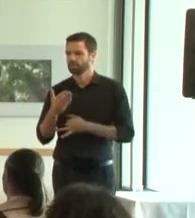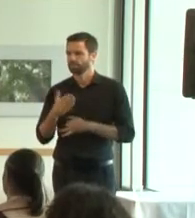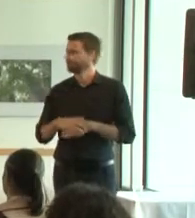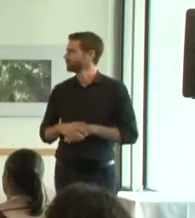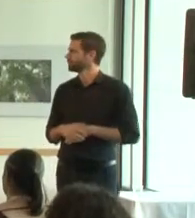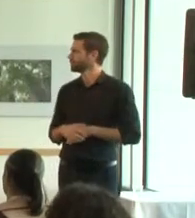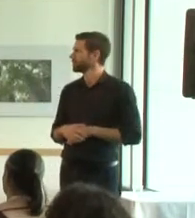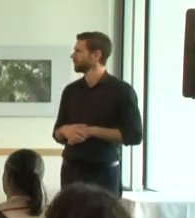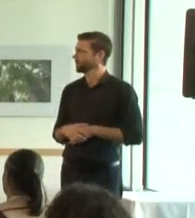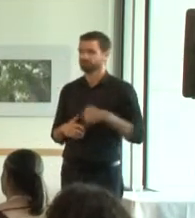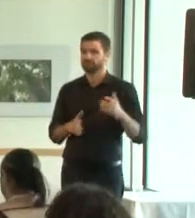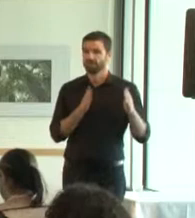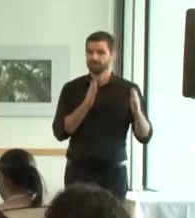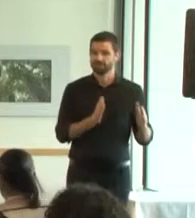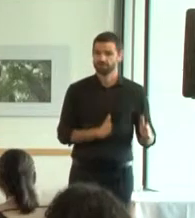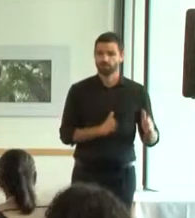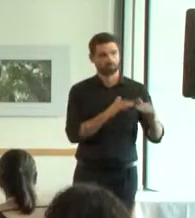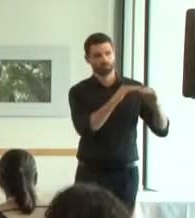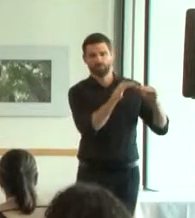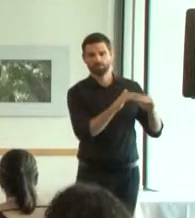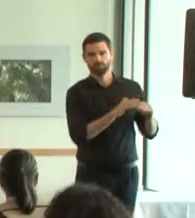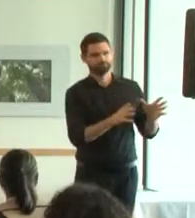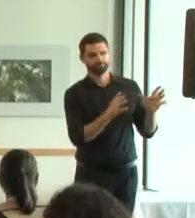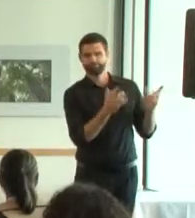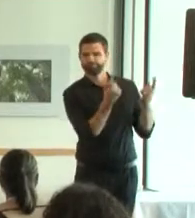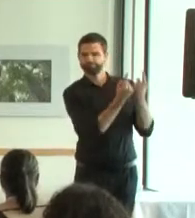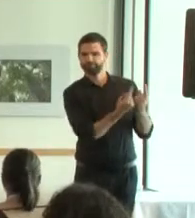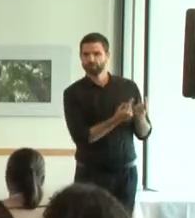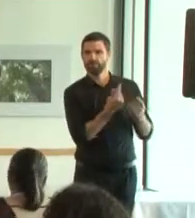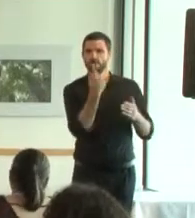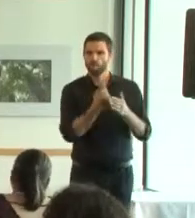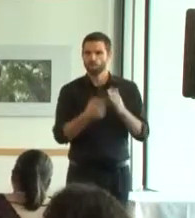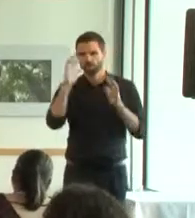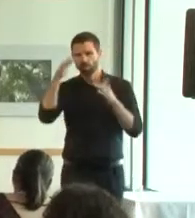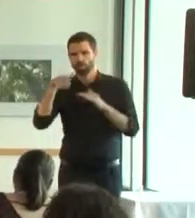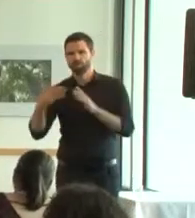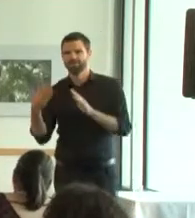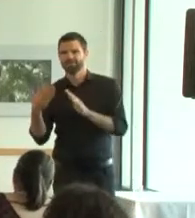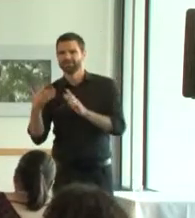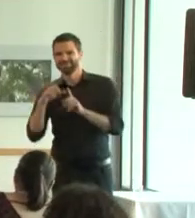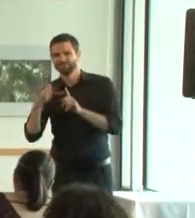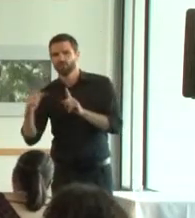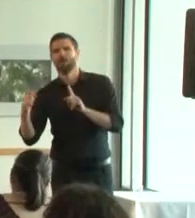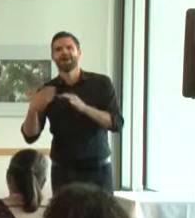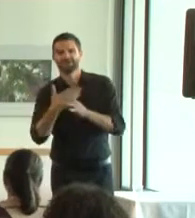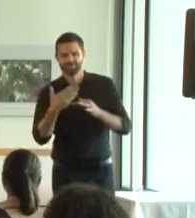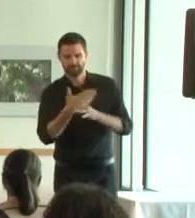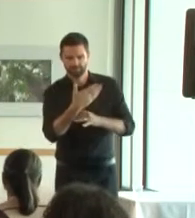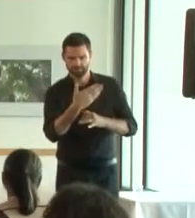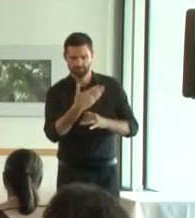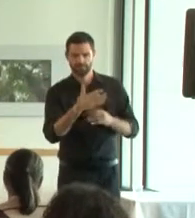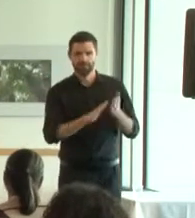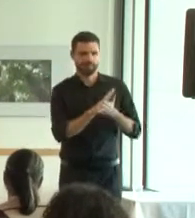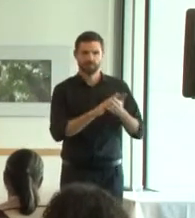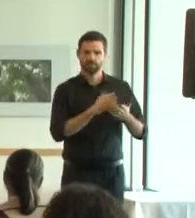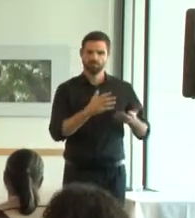What if we just have our physical archives on the shelf and we worry just about digital access? So our preservation needs as an organization is